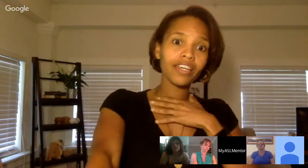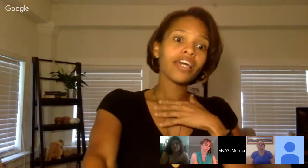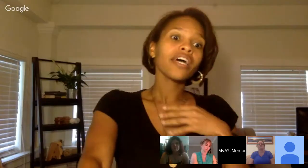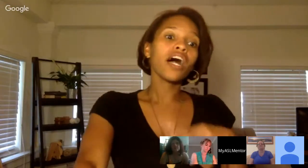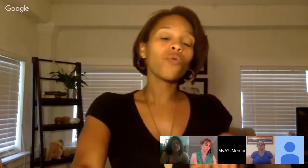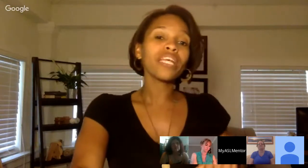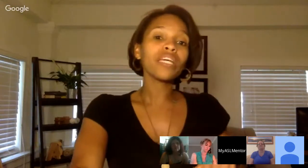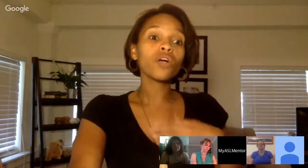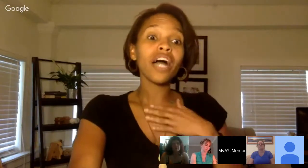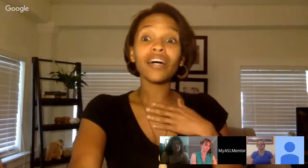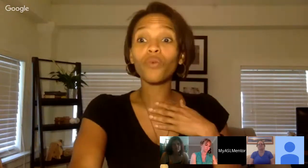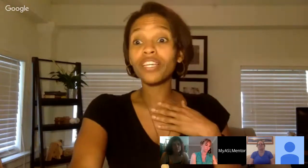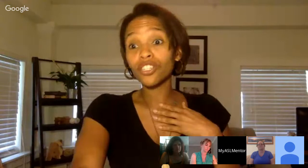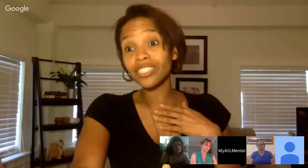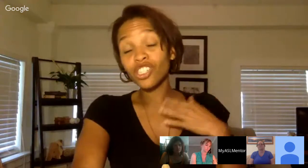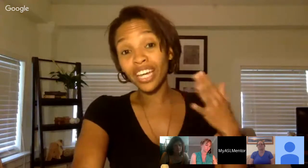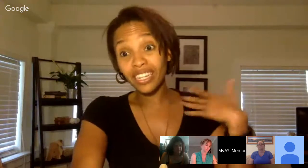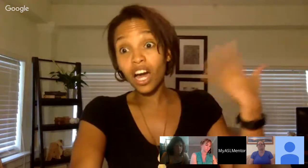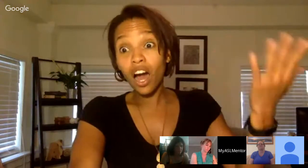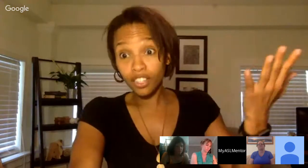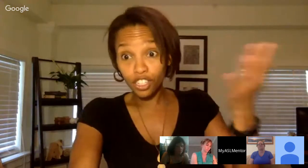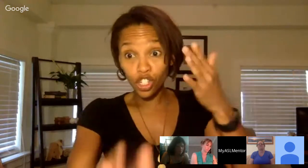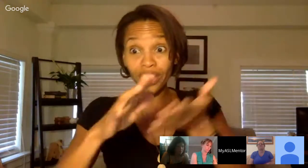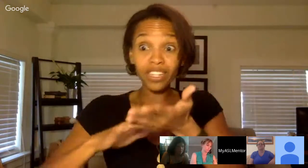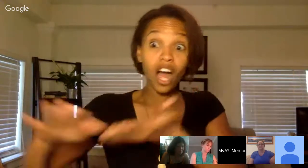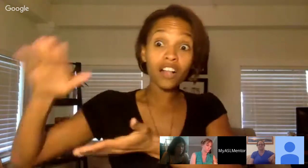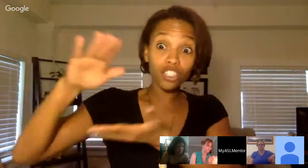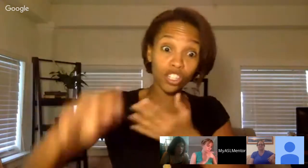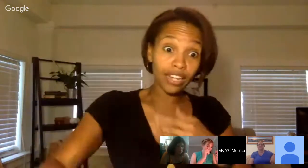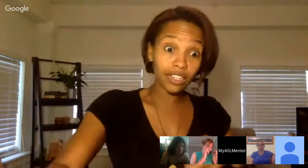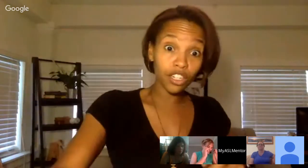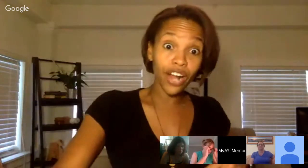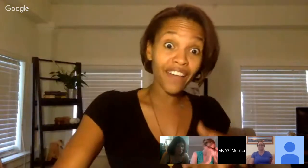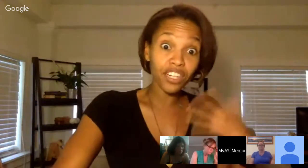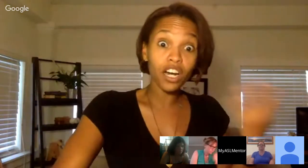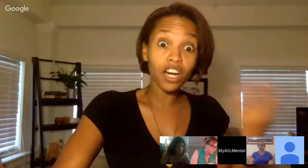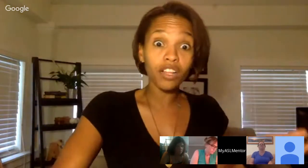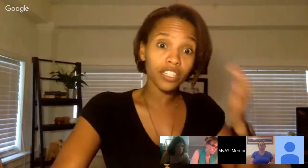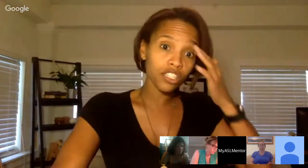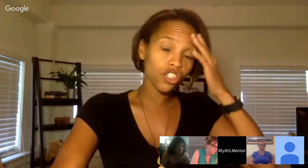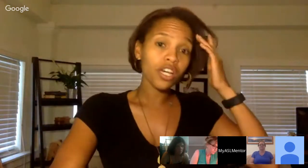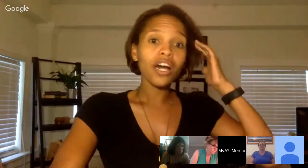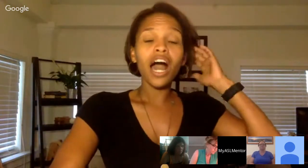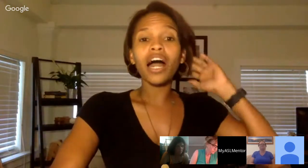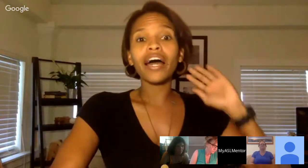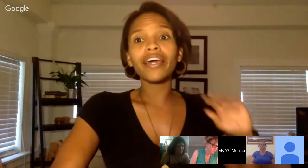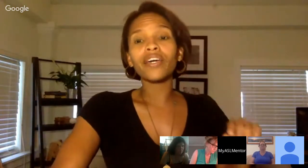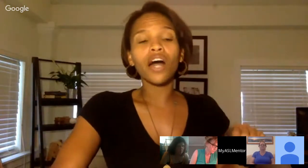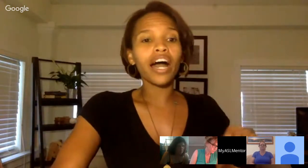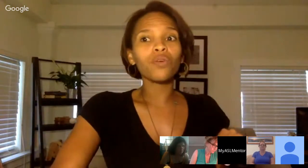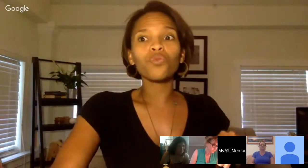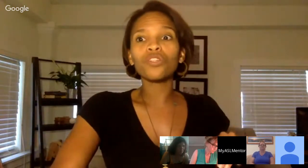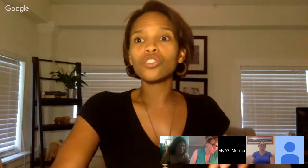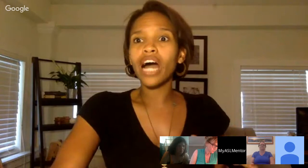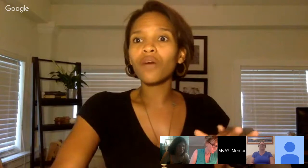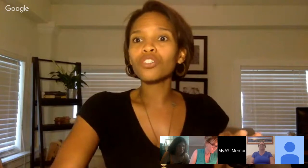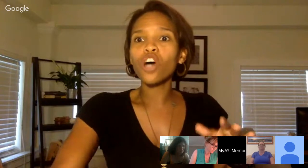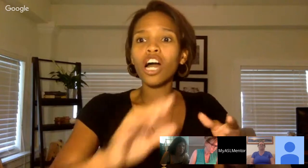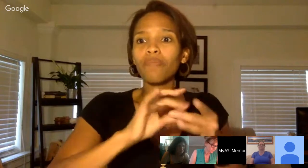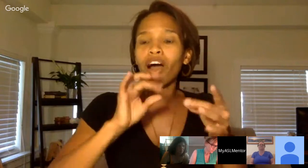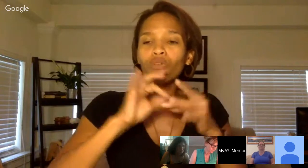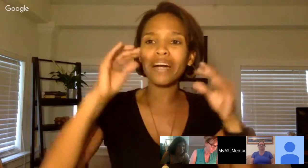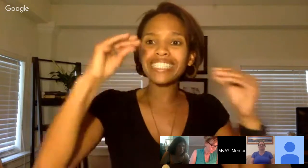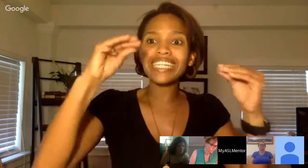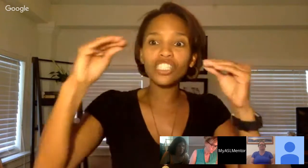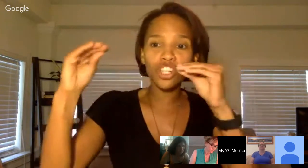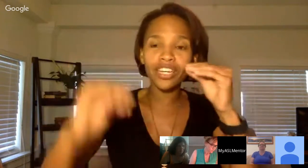that when he started teaching in the college, so in the college setting or at the college, I would